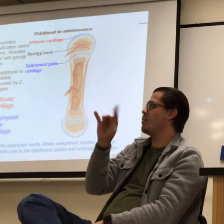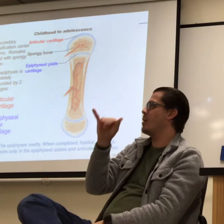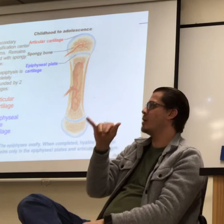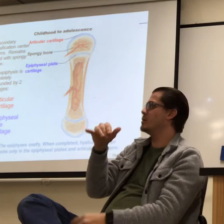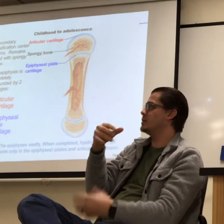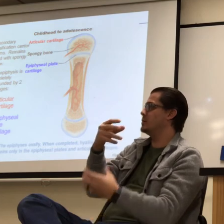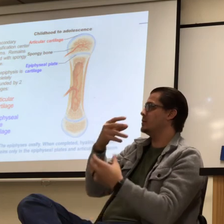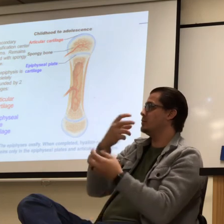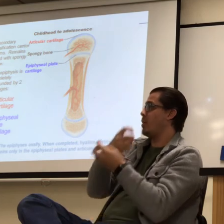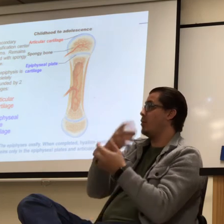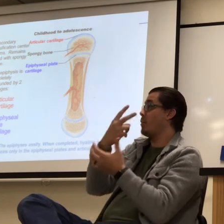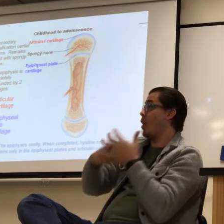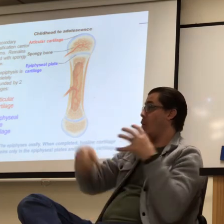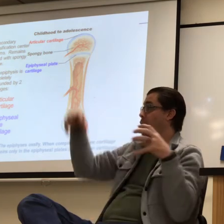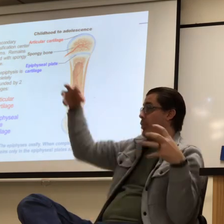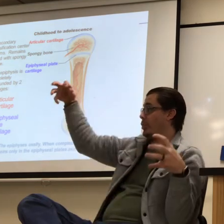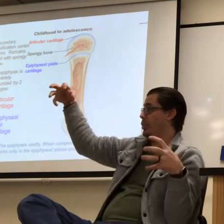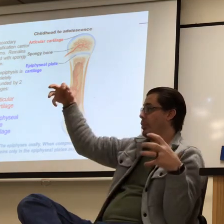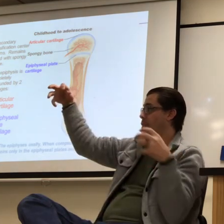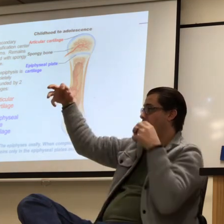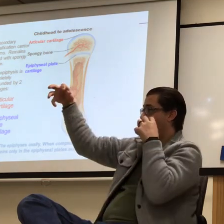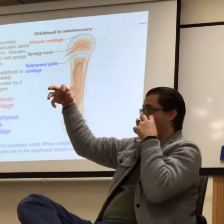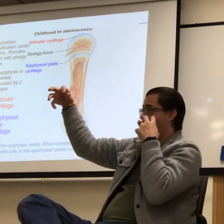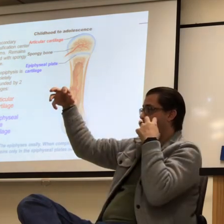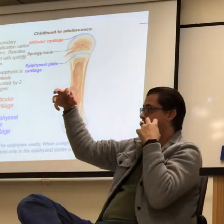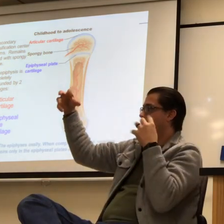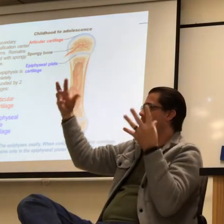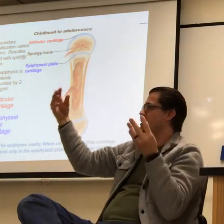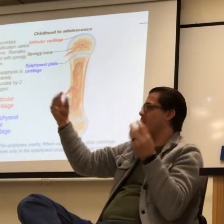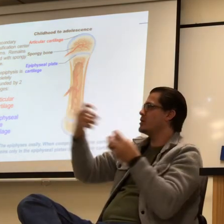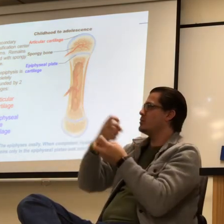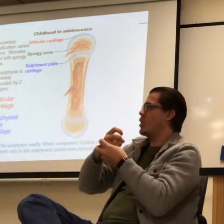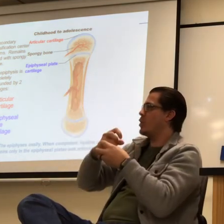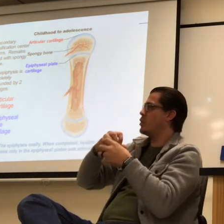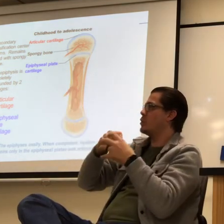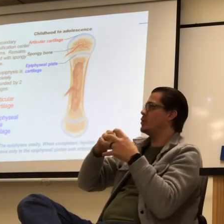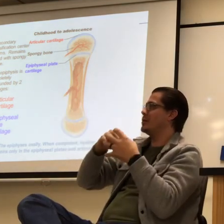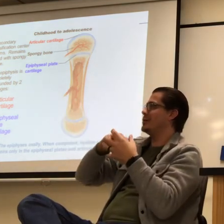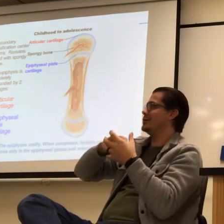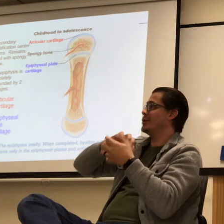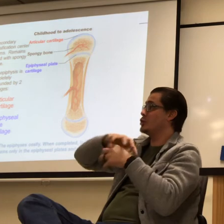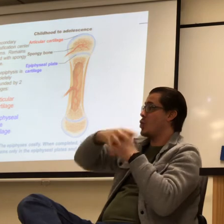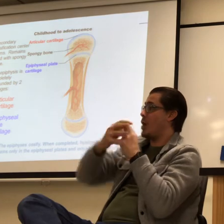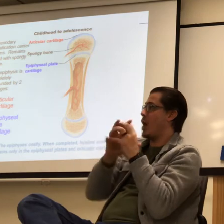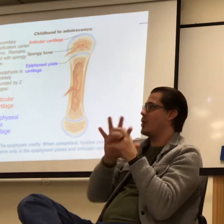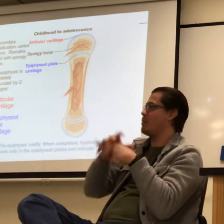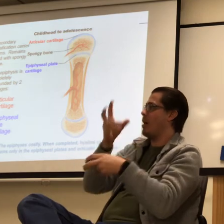Both knob ends, okay, and that the spongy bone is surrounded by compact bone.